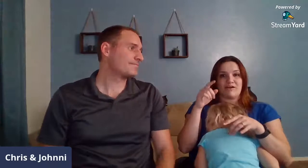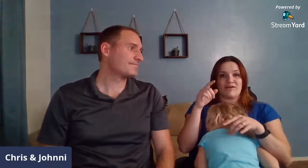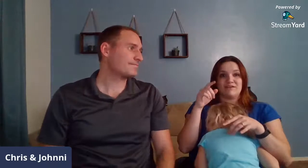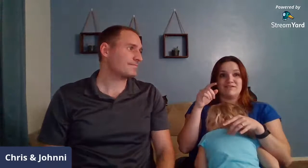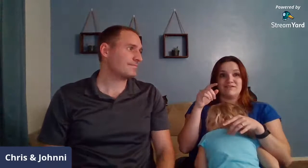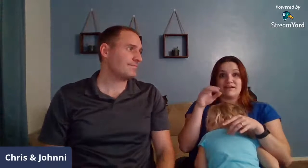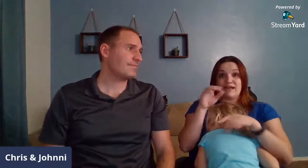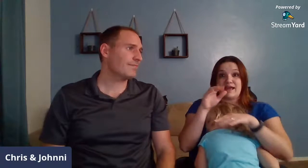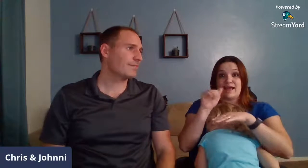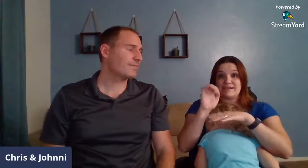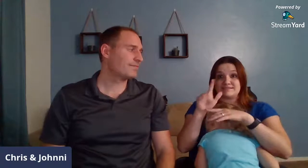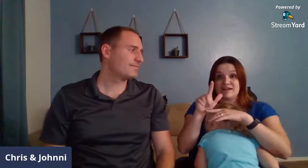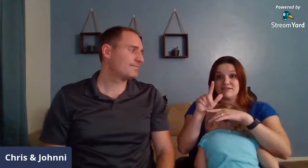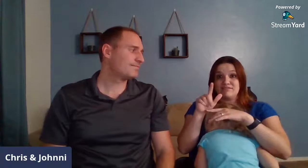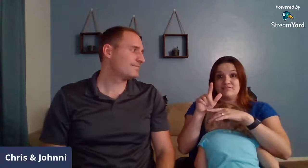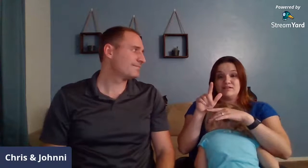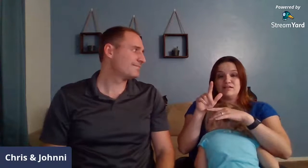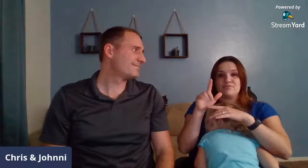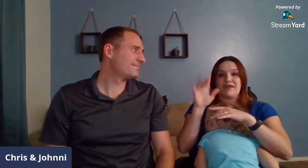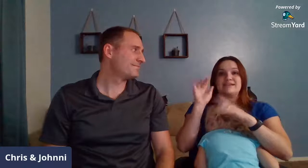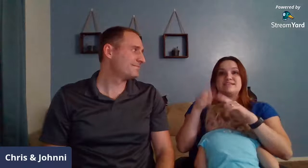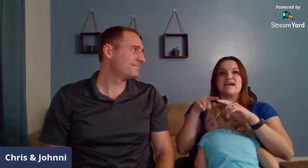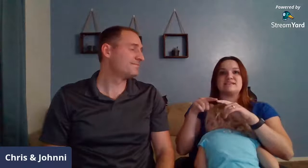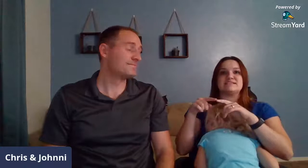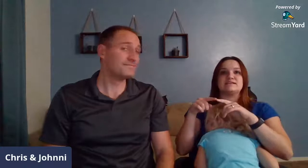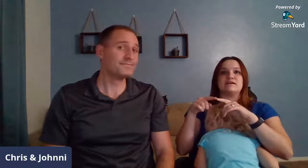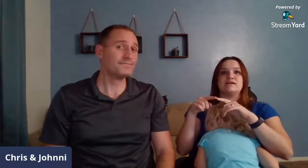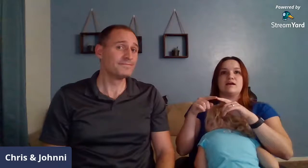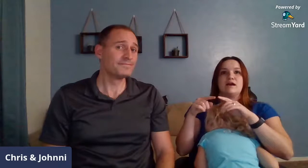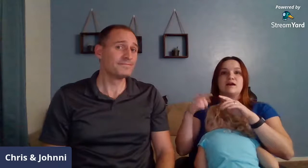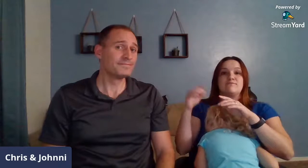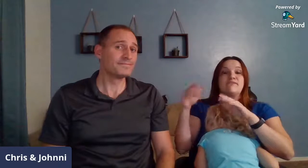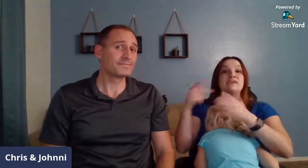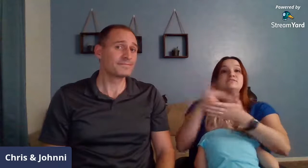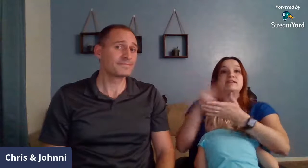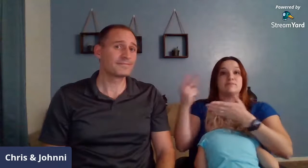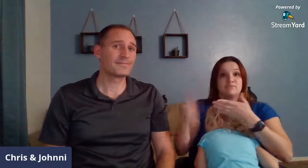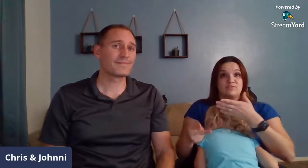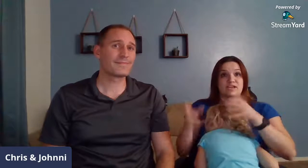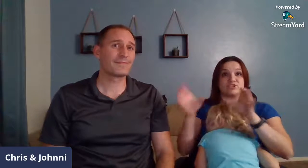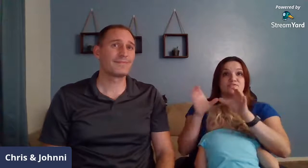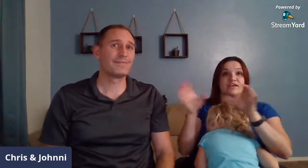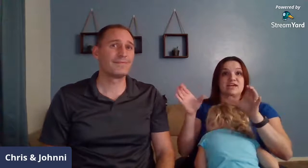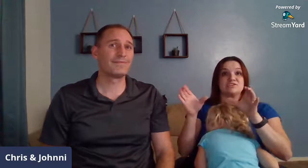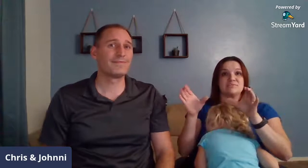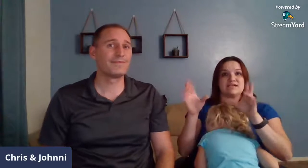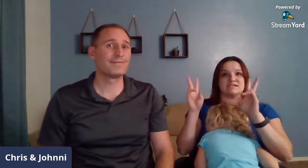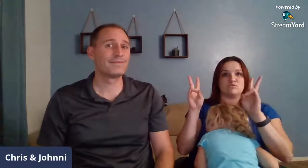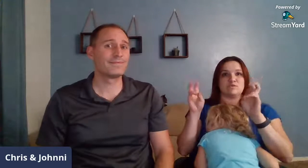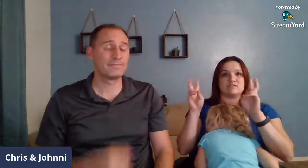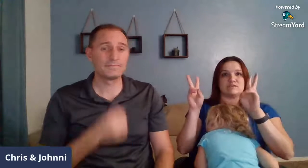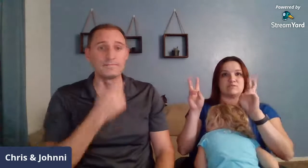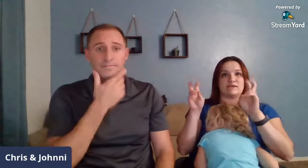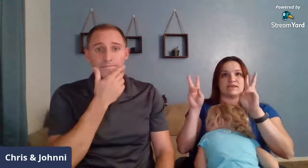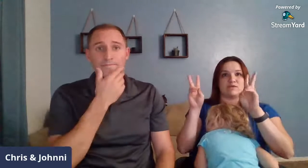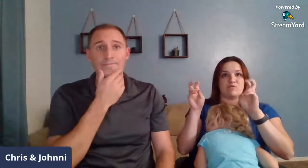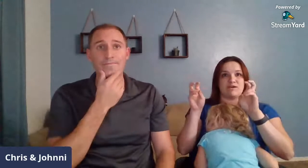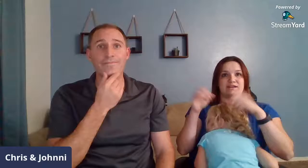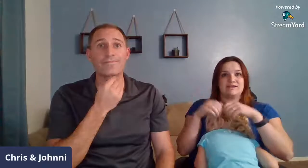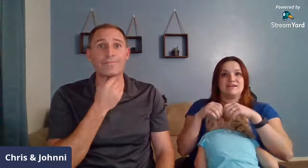for ASL, that test failed him for that certification because it wasn't what they wanted.